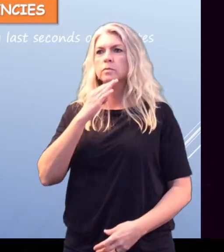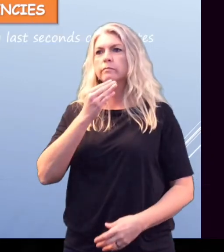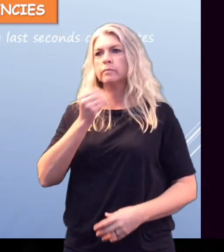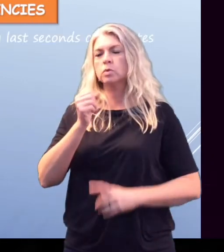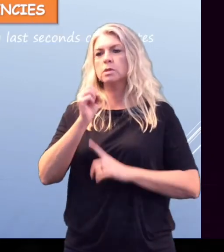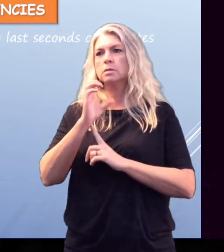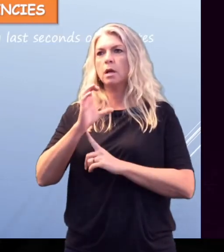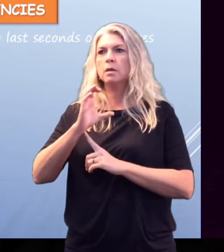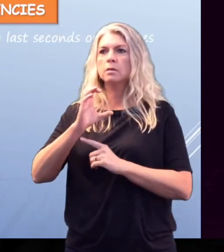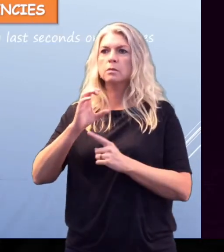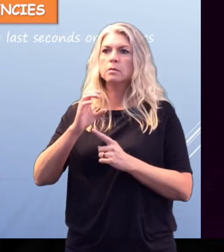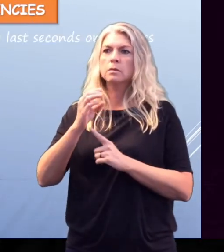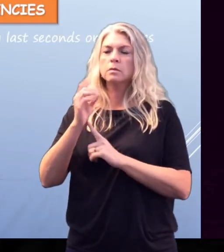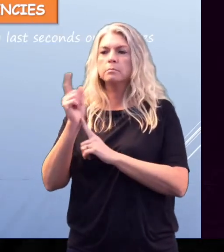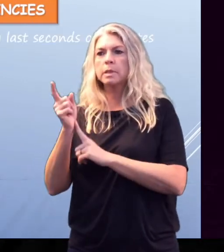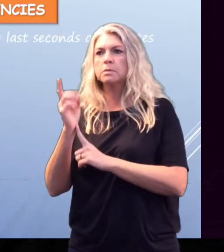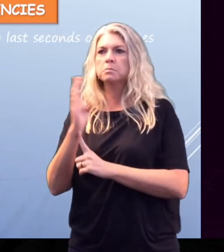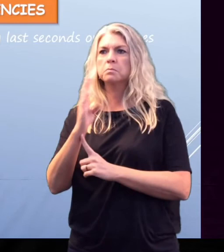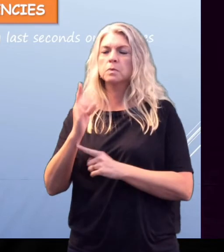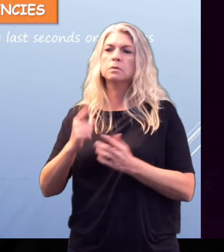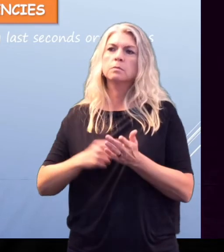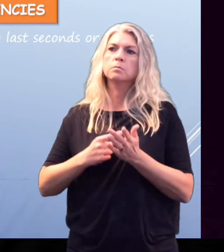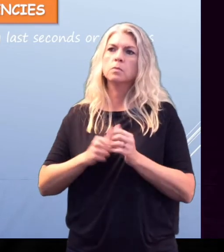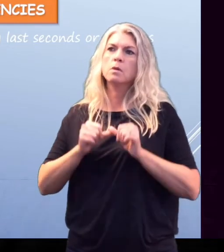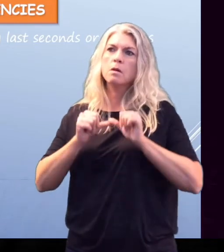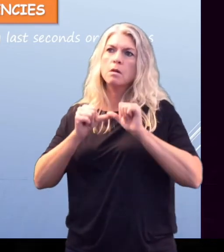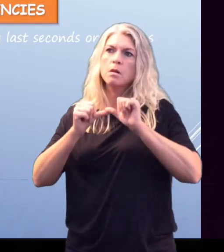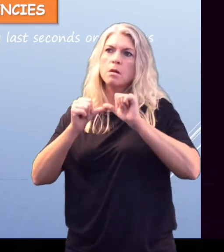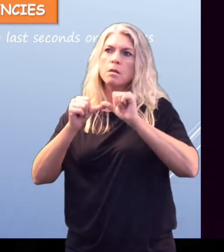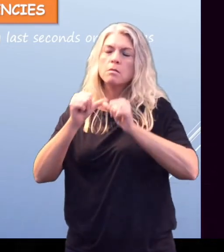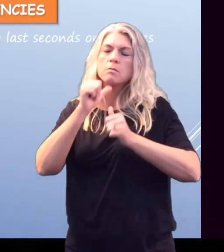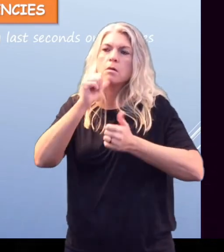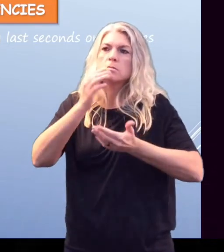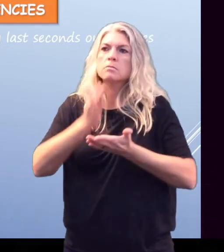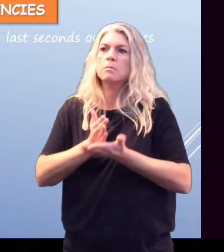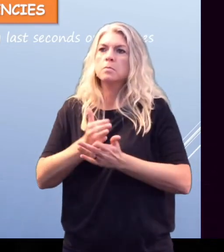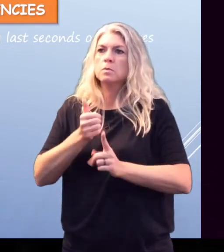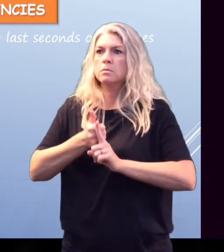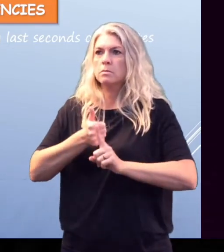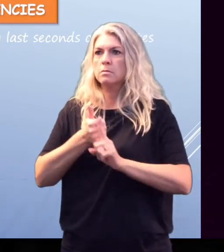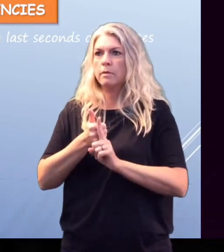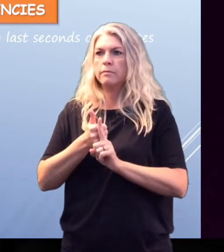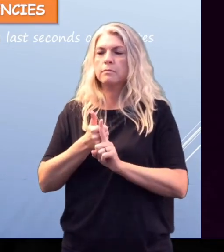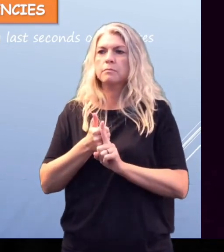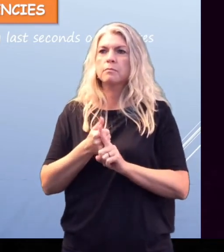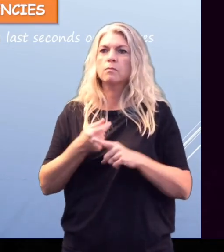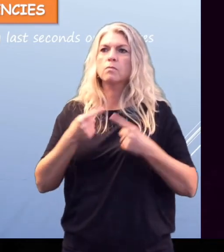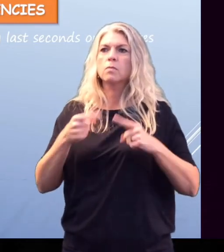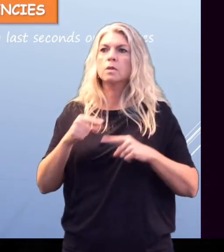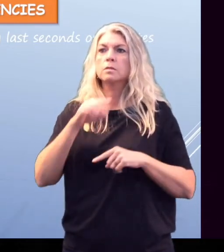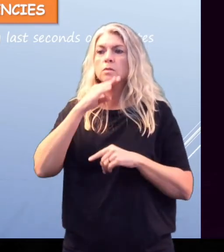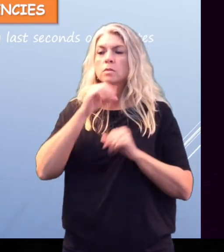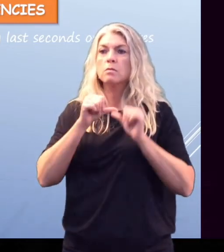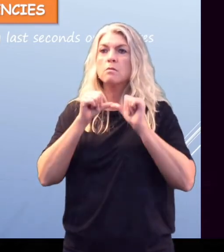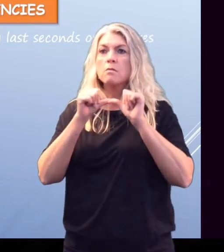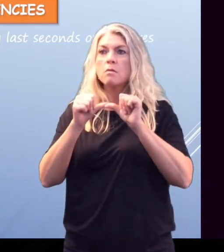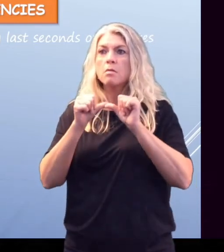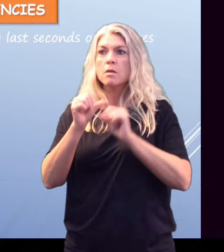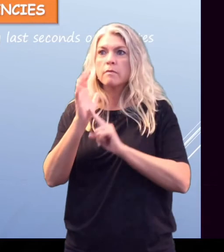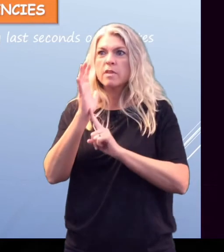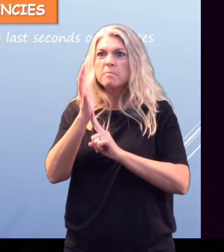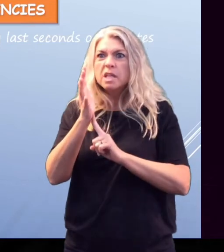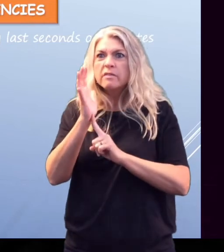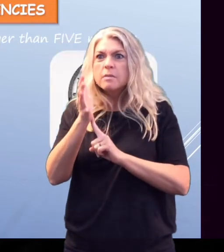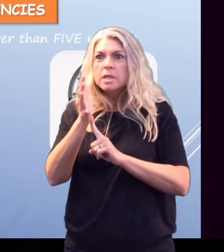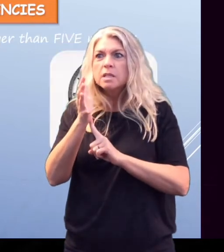Seizures typically last a few seconds or minutes, but on rare occasions, a seizure may not stop on its own. When